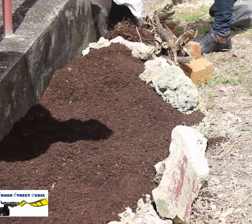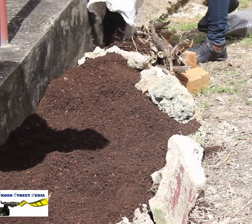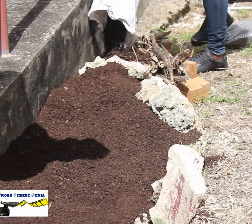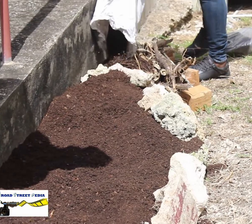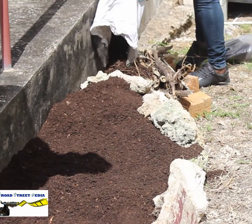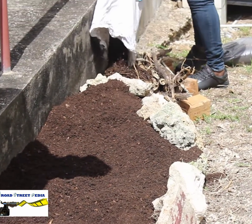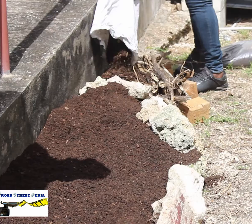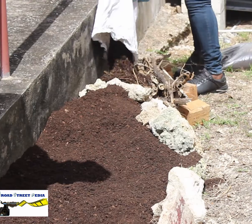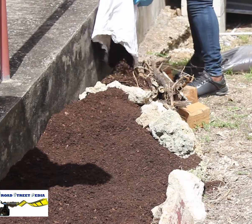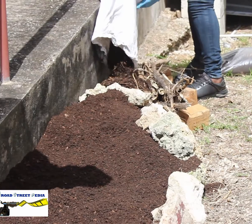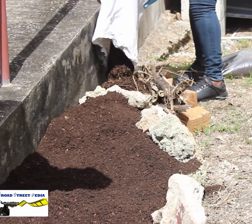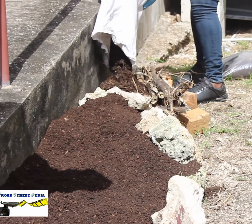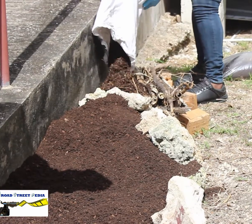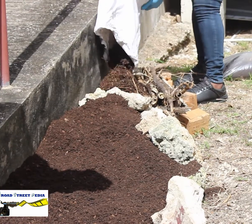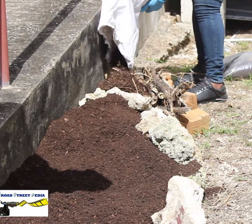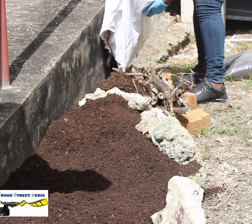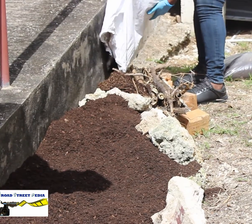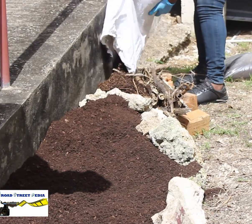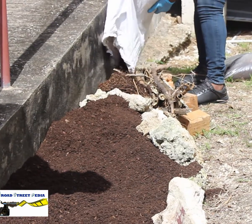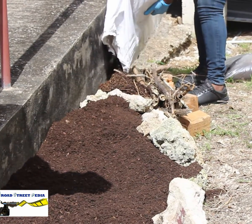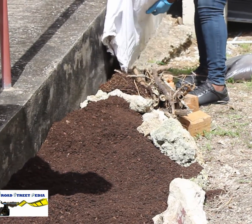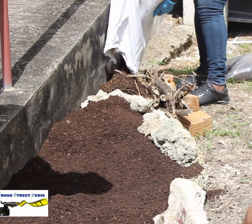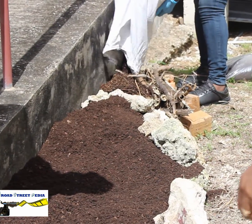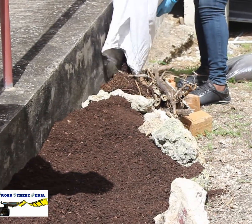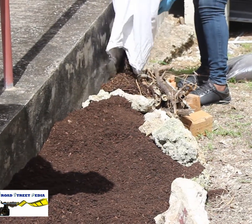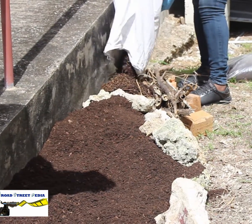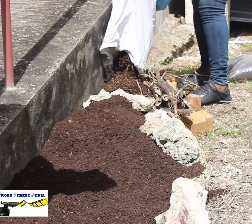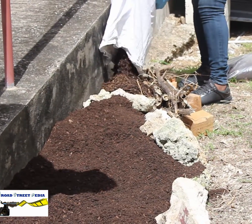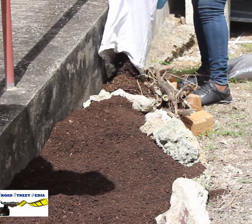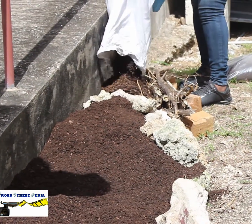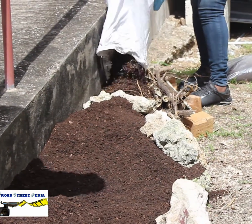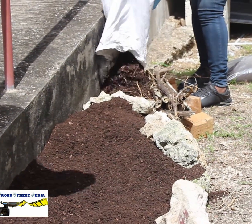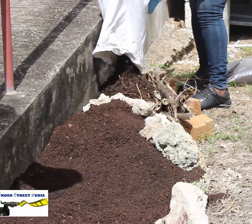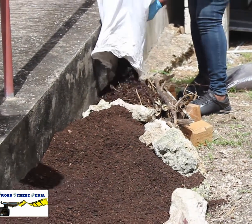So we're gonna use log now. Yeah.